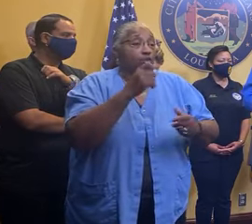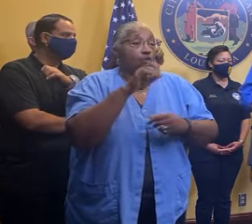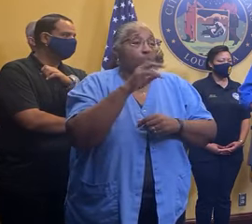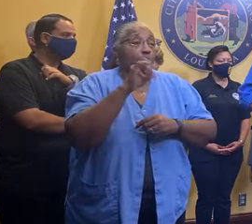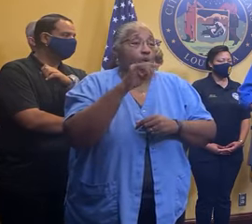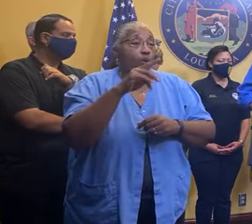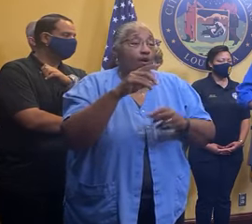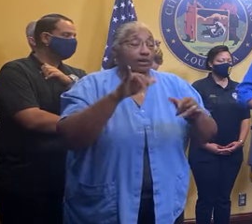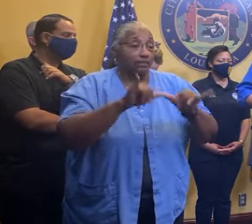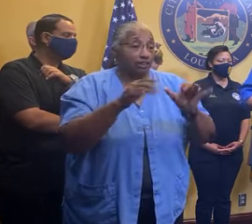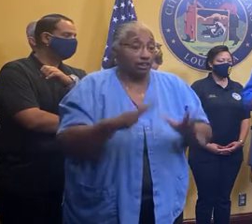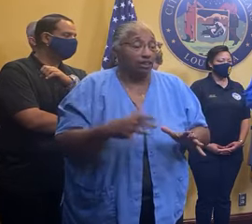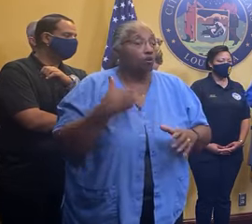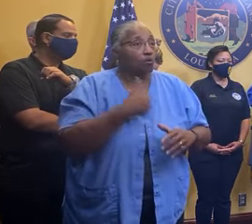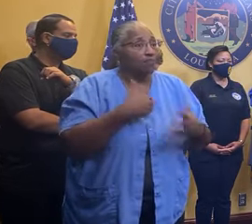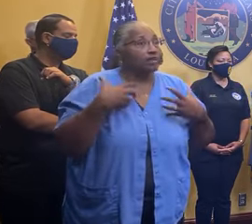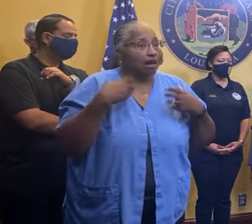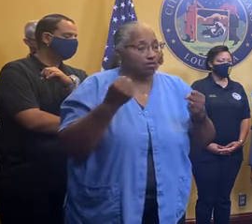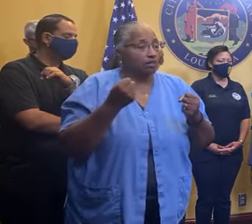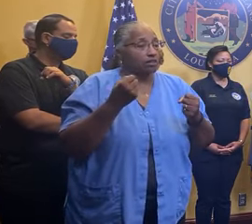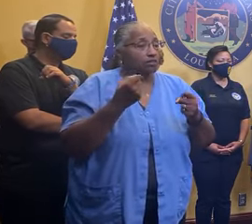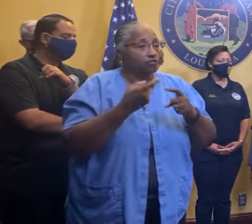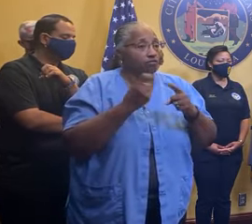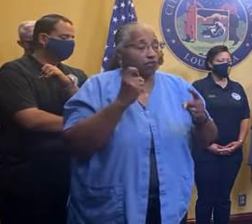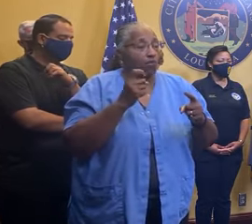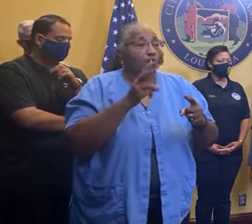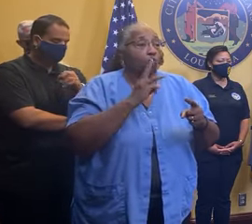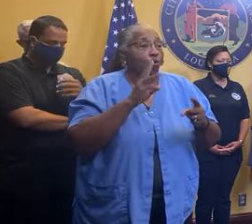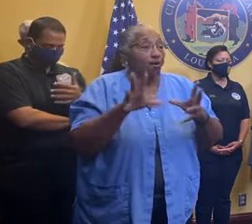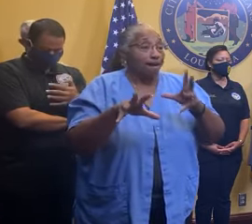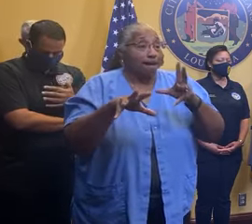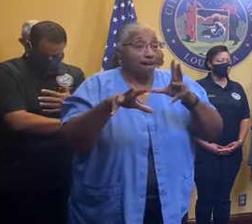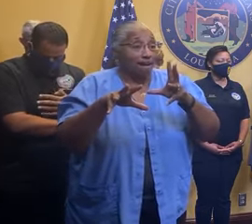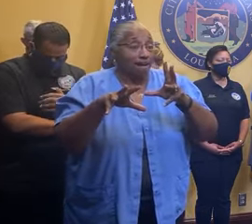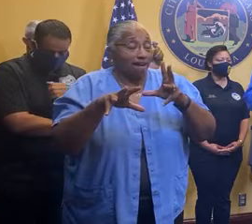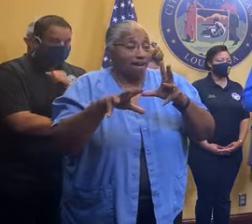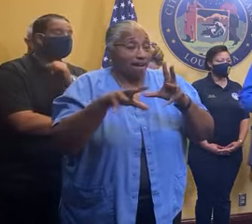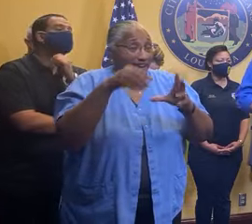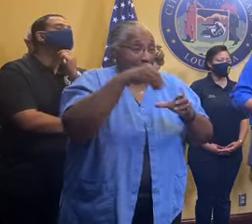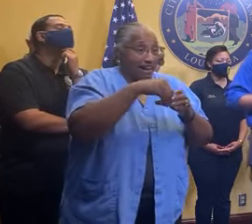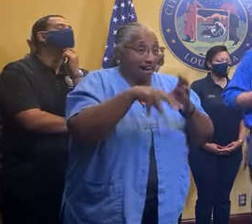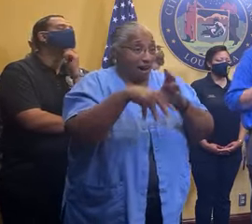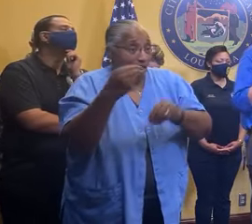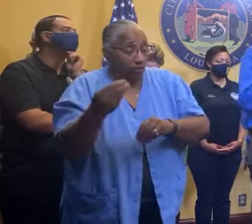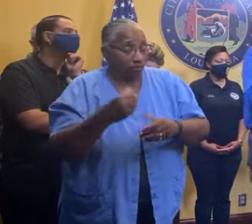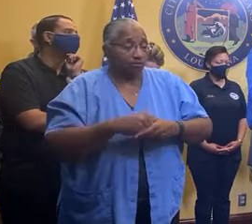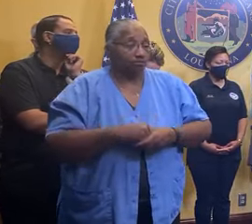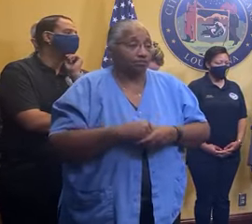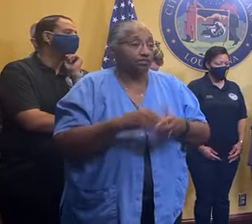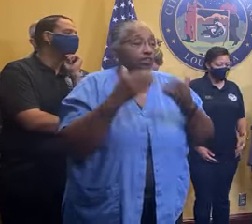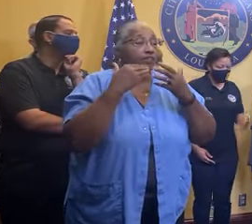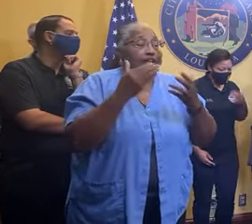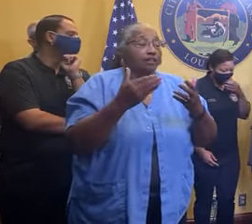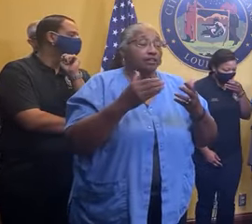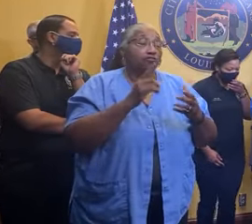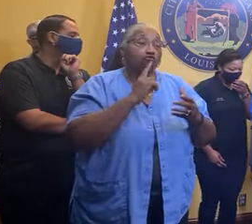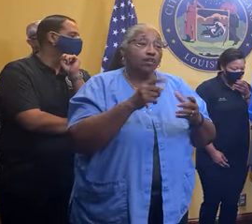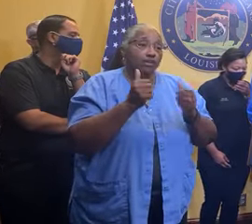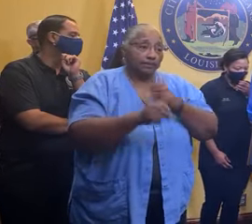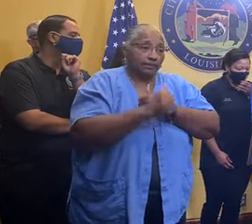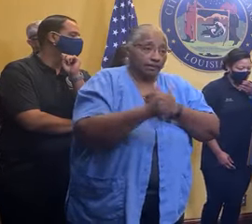any water from coming from out of this city into it. It's the real concern of the water that falls within our city. Thank you, ma'am.